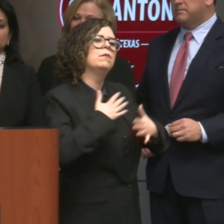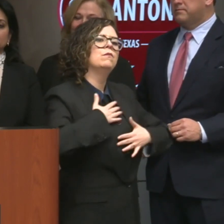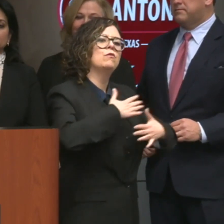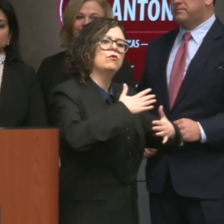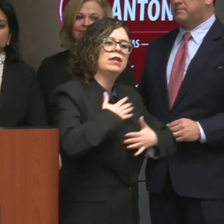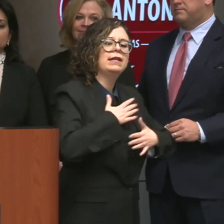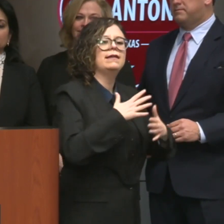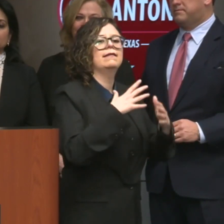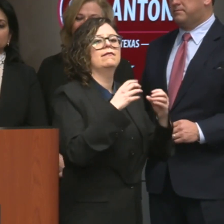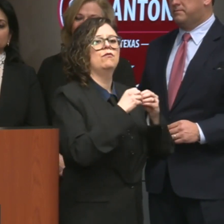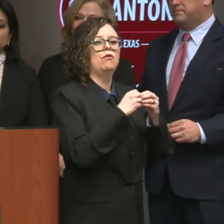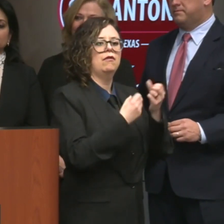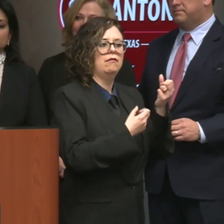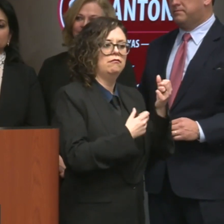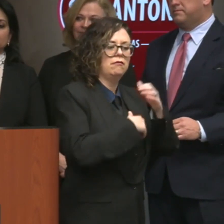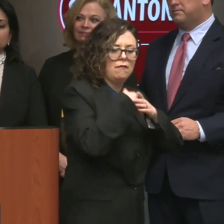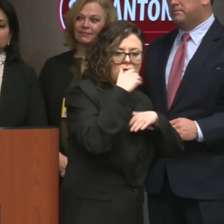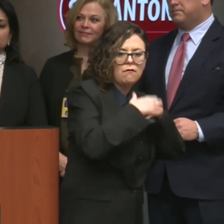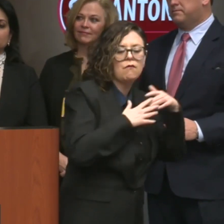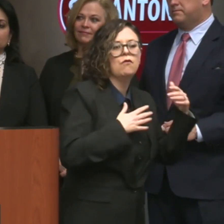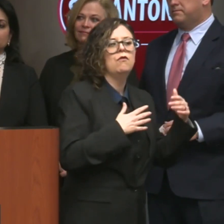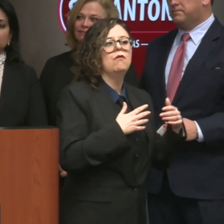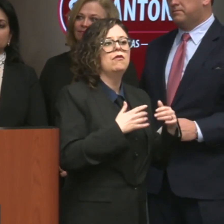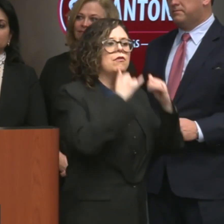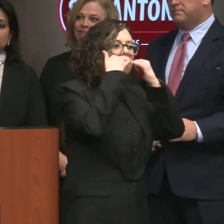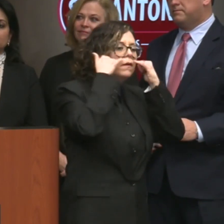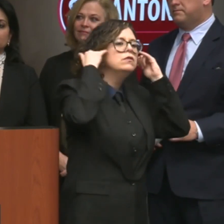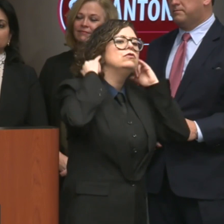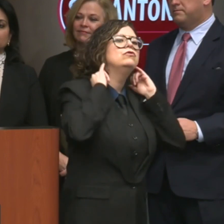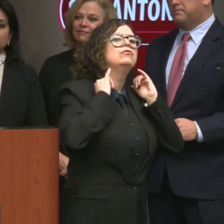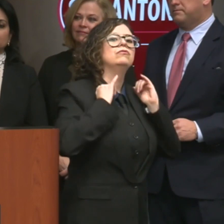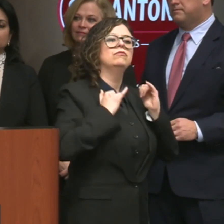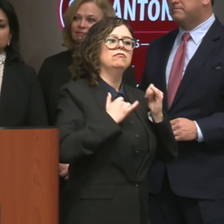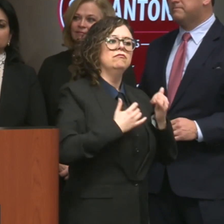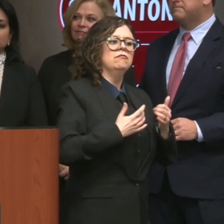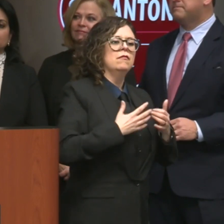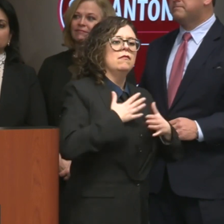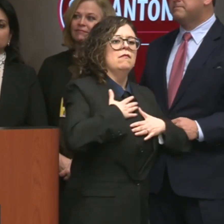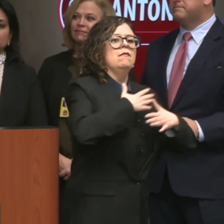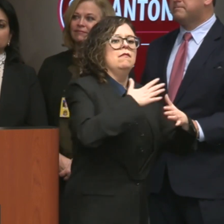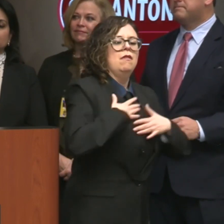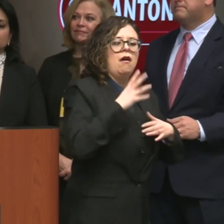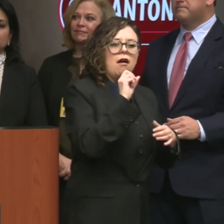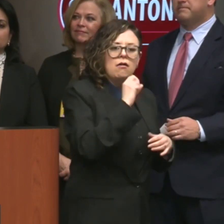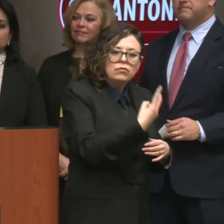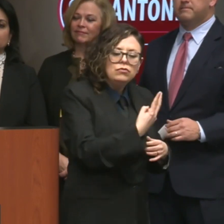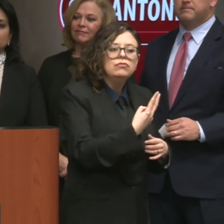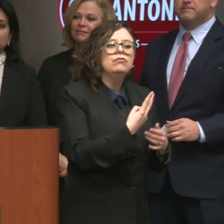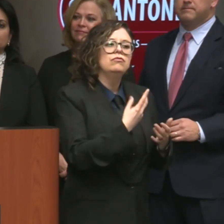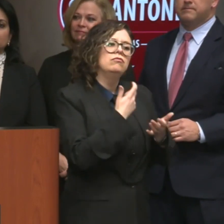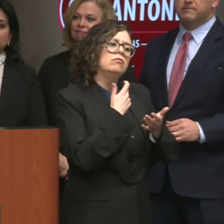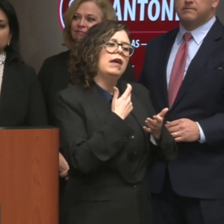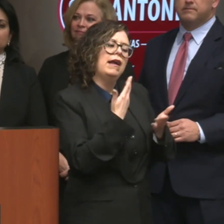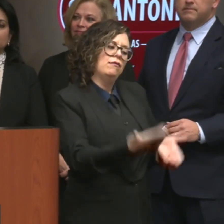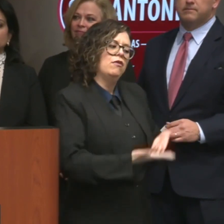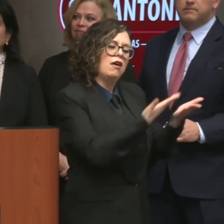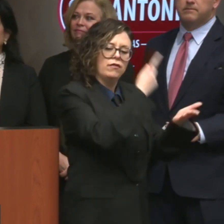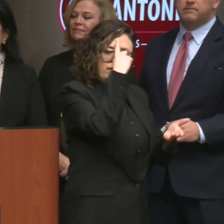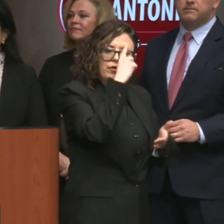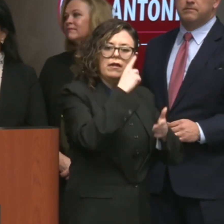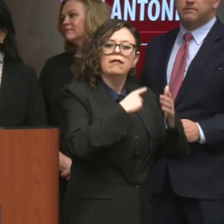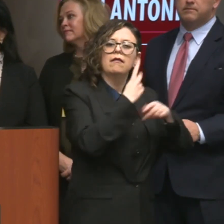have oxygen, to keep their fluids up. So those are the kinds of supportive care that would be offered to any patient with coronavirus. We know